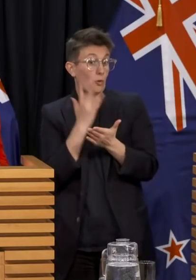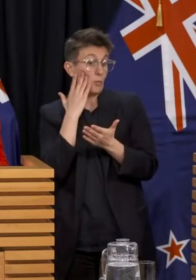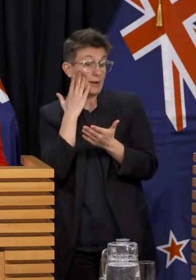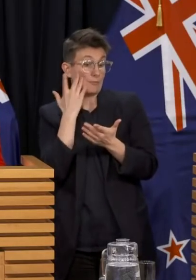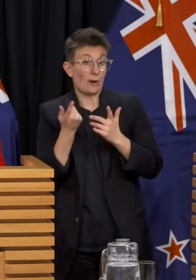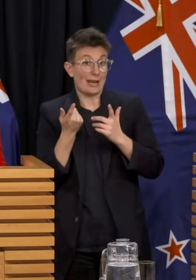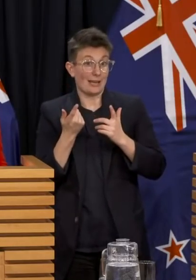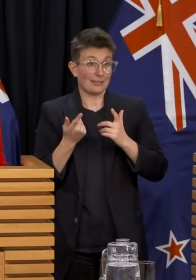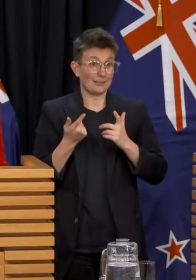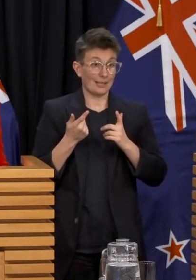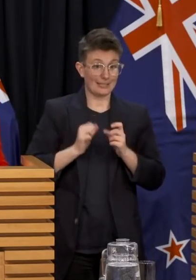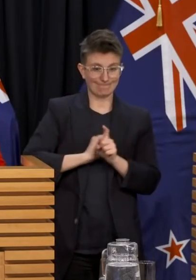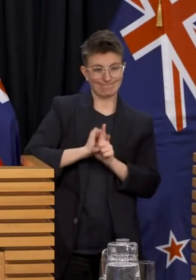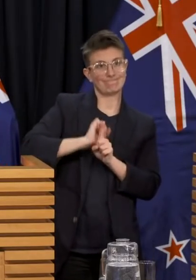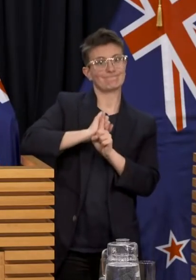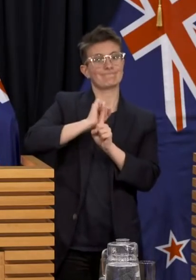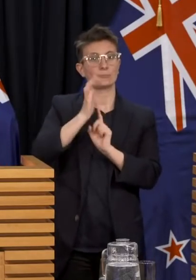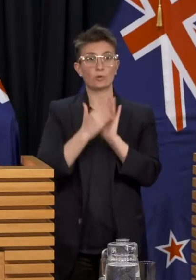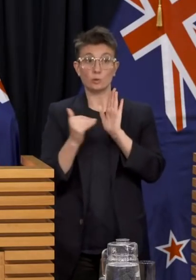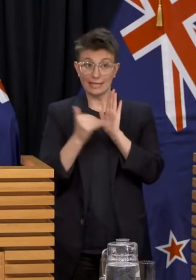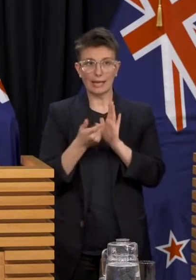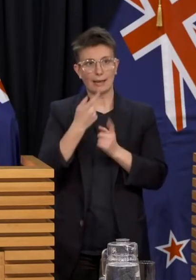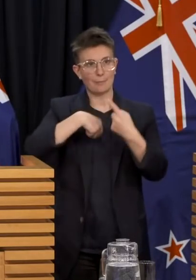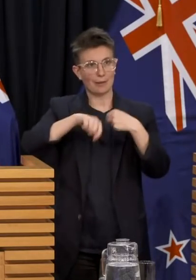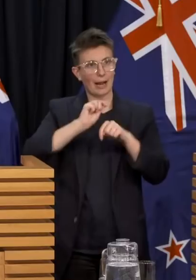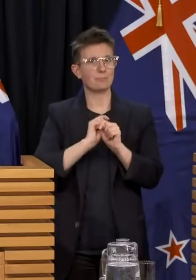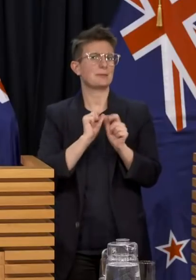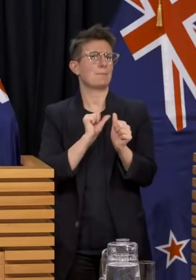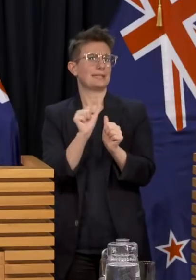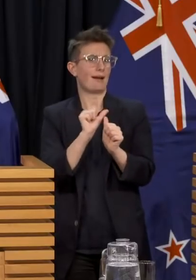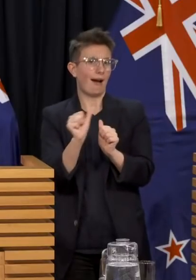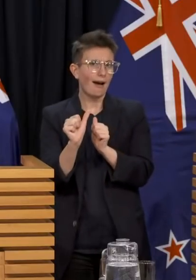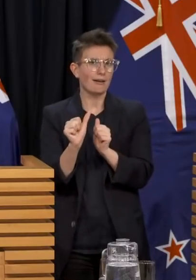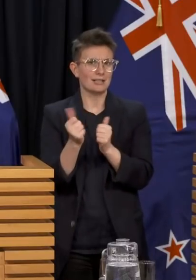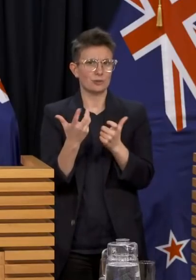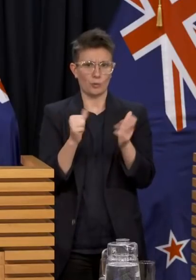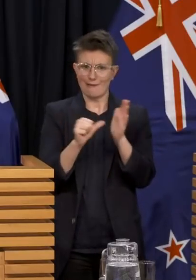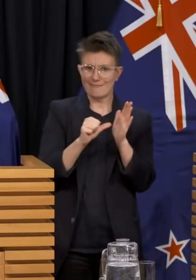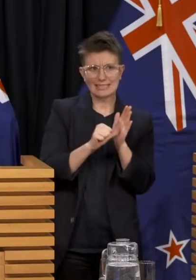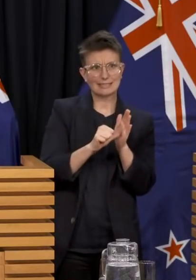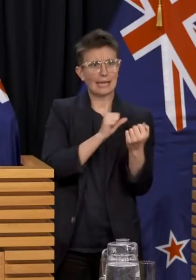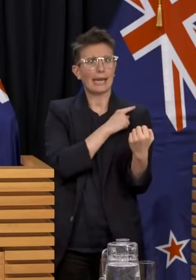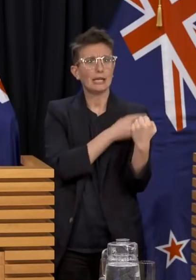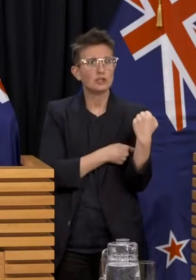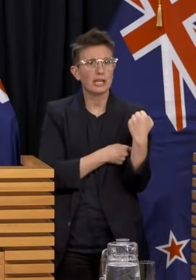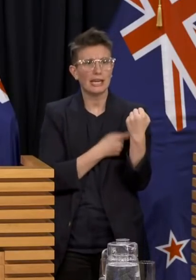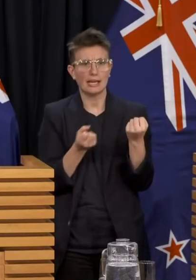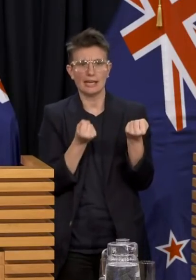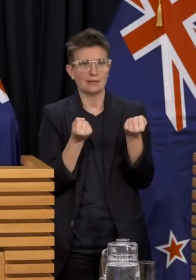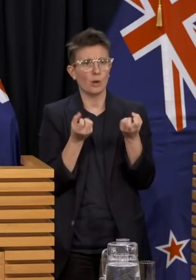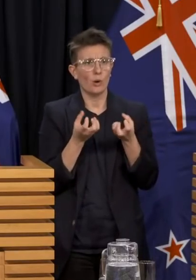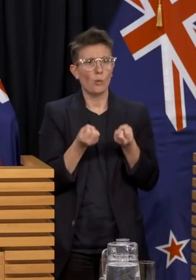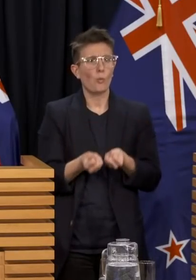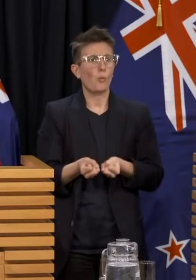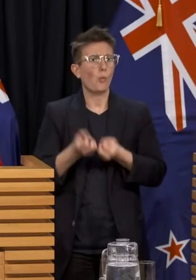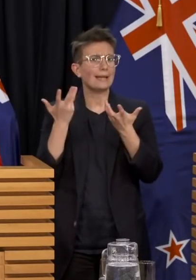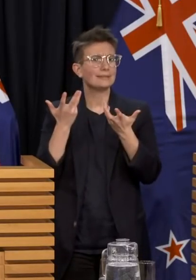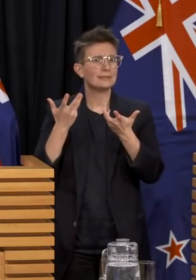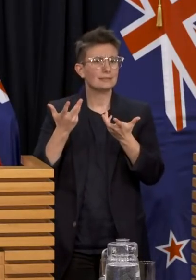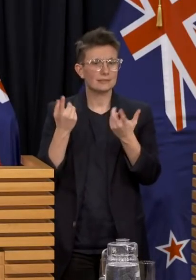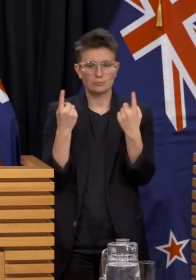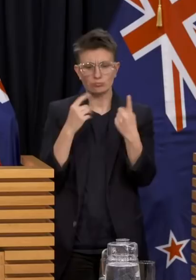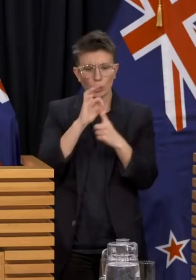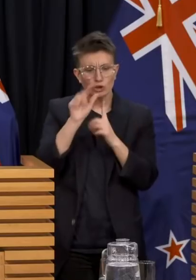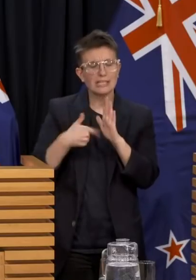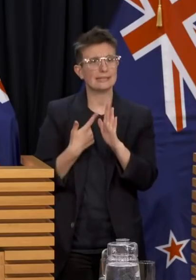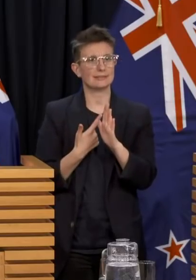investing in, for instance, energy and waste projects, things that are challenges anyway. So those are the types of initiatives we